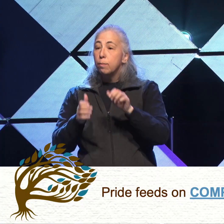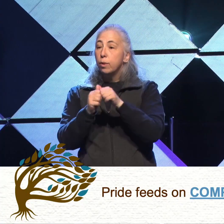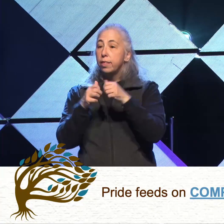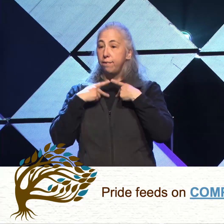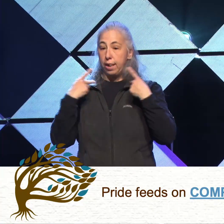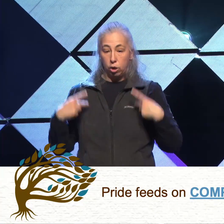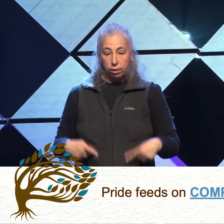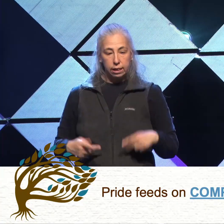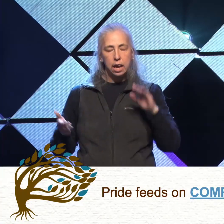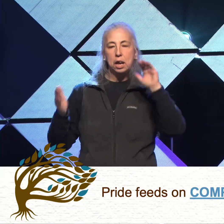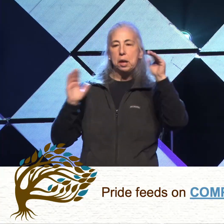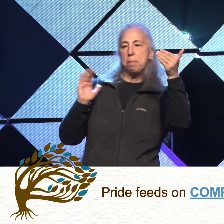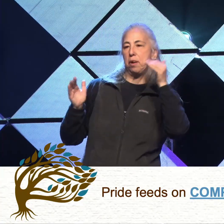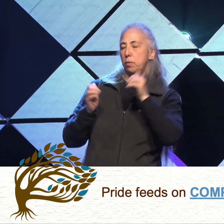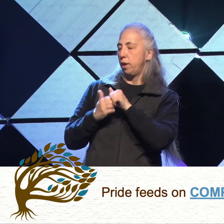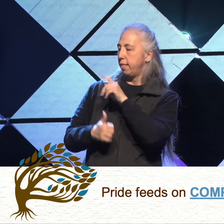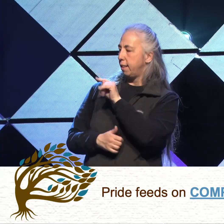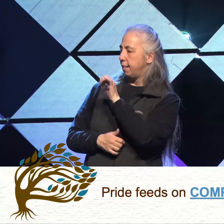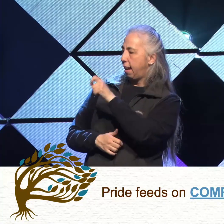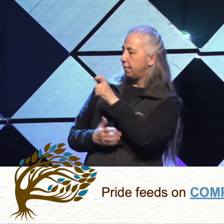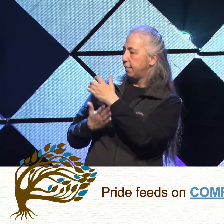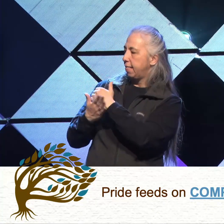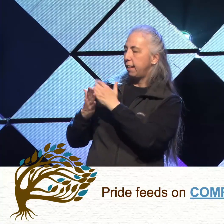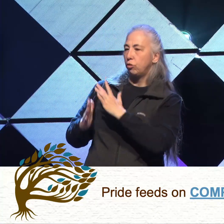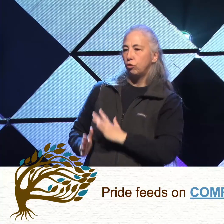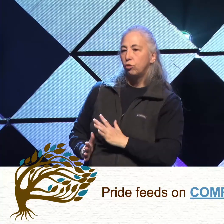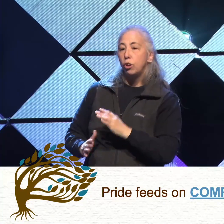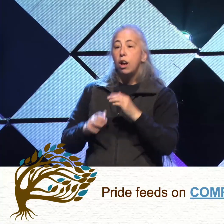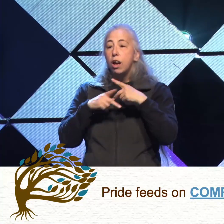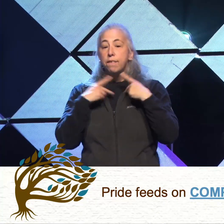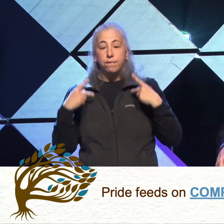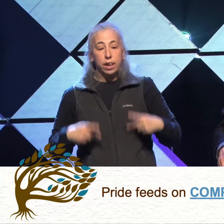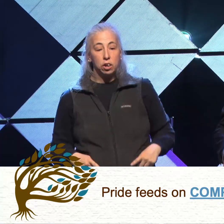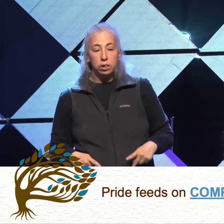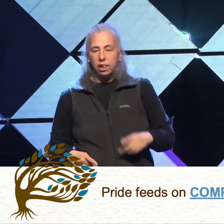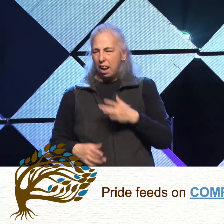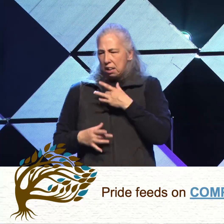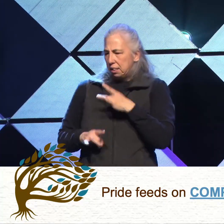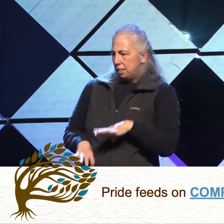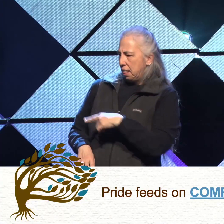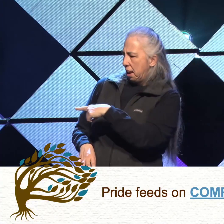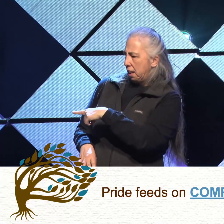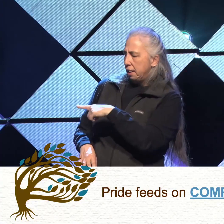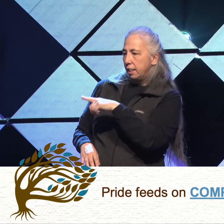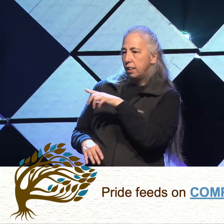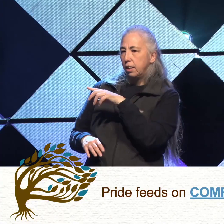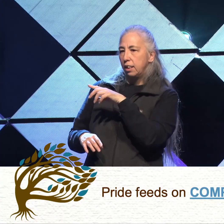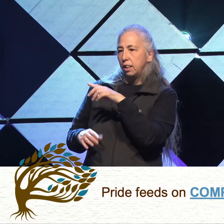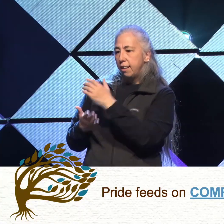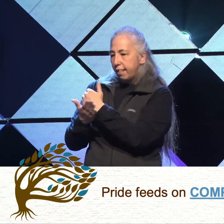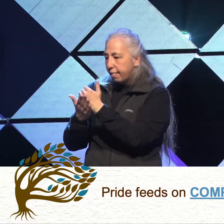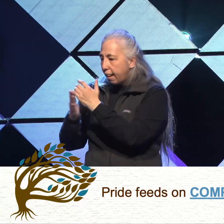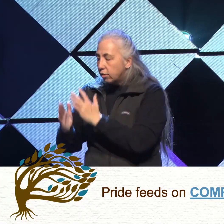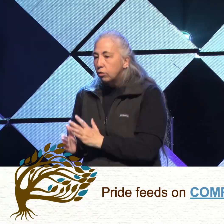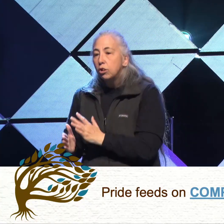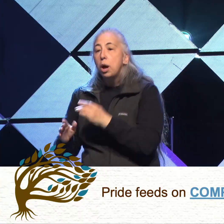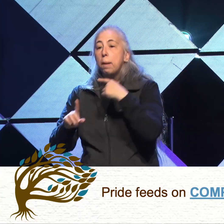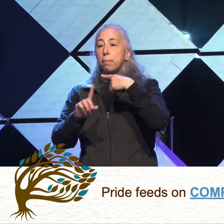this guy. And not only does he not like him, the Pharisee says, I fast twice a